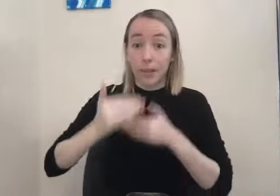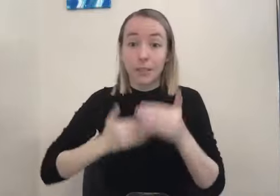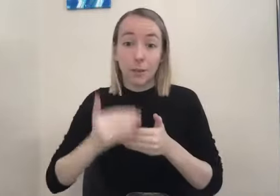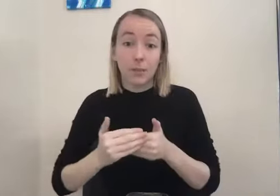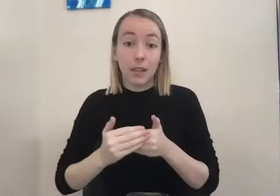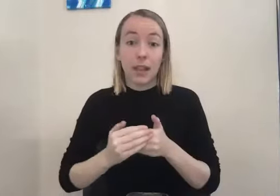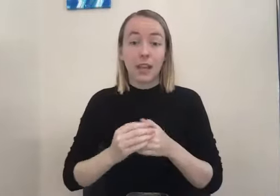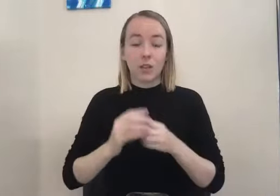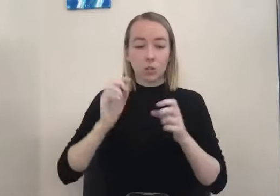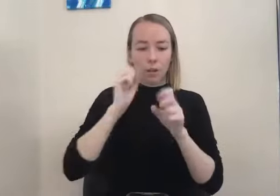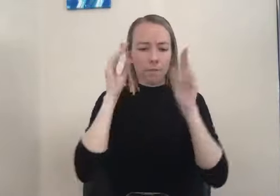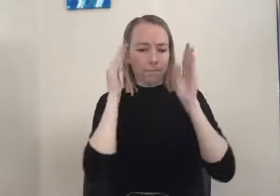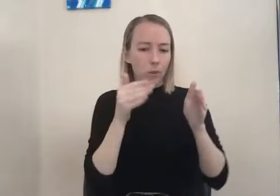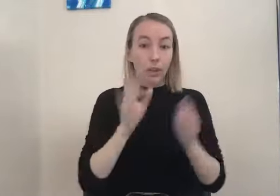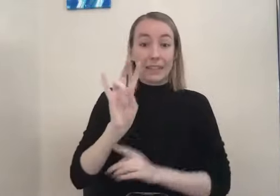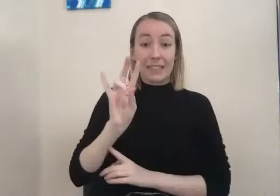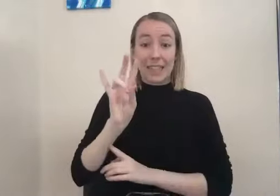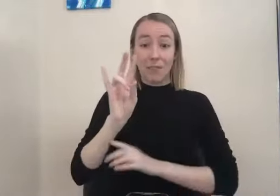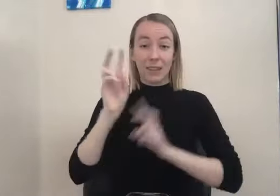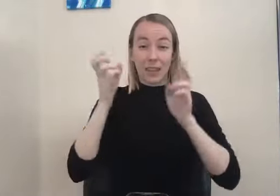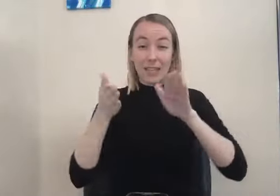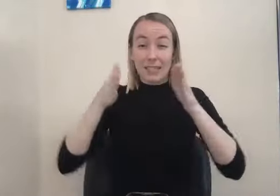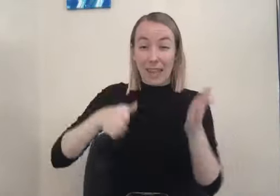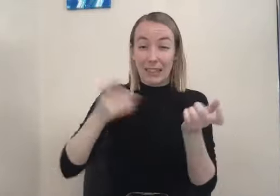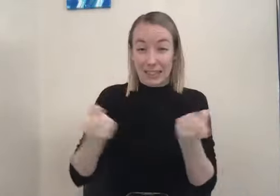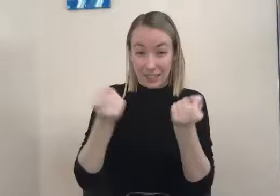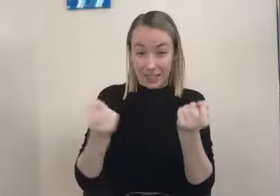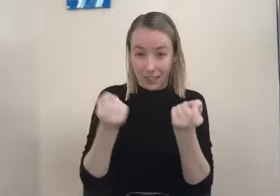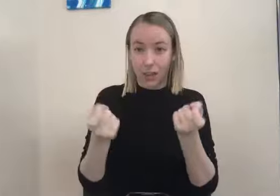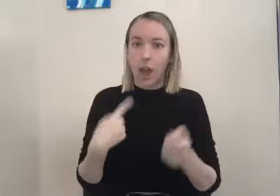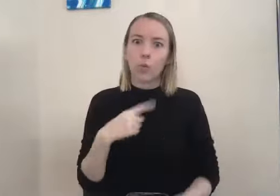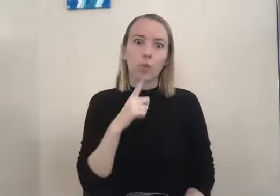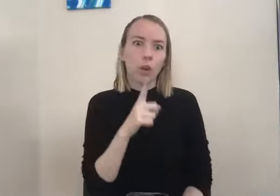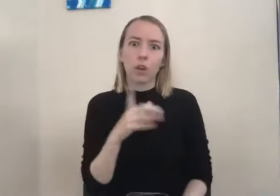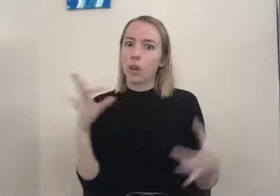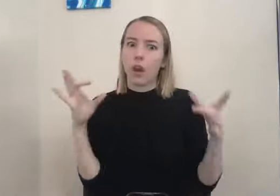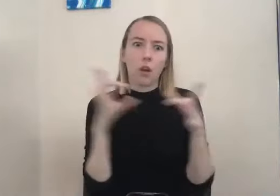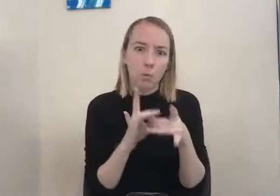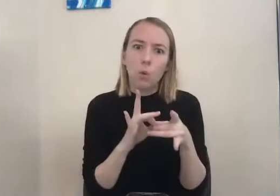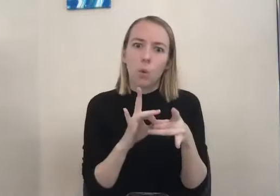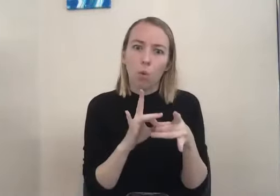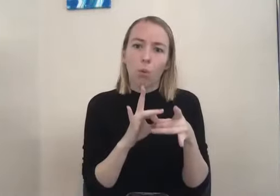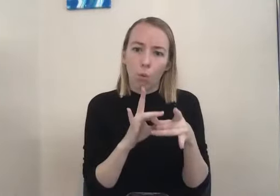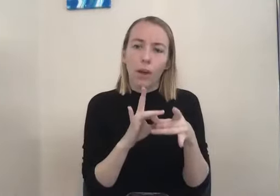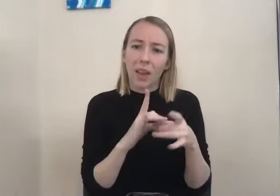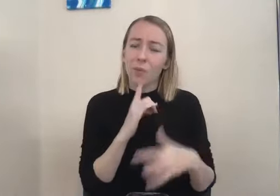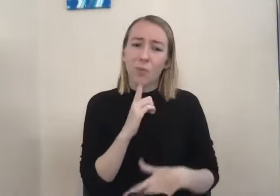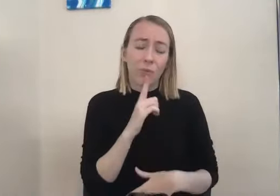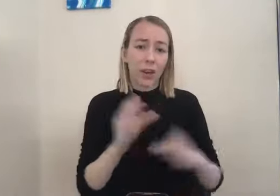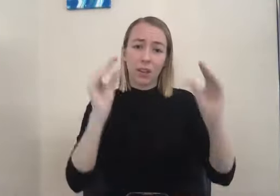something that I shouldn't have said. But I then discovered, I kept going back, even going through my steps